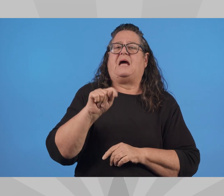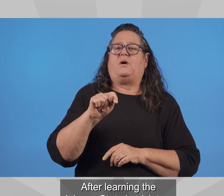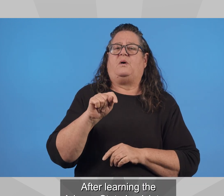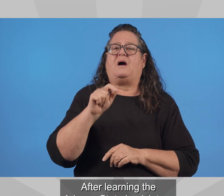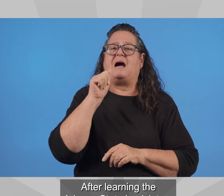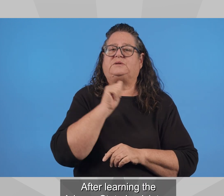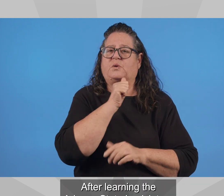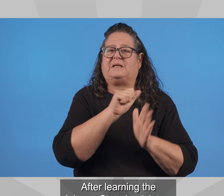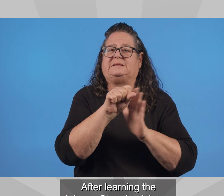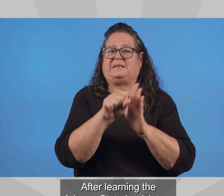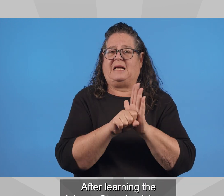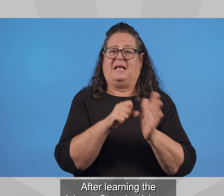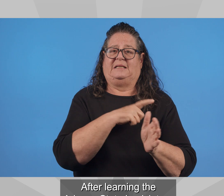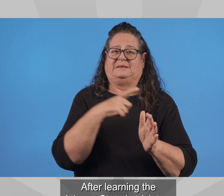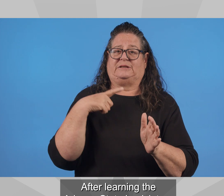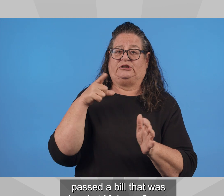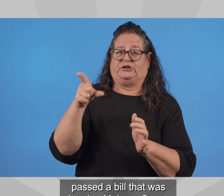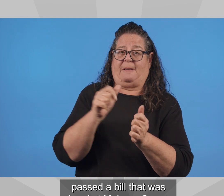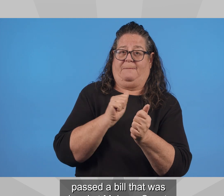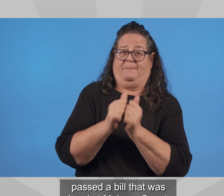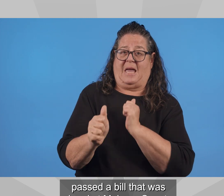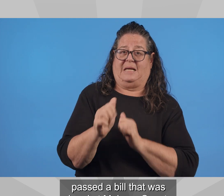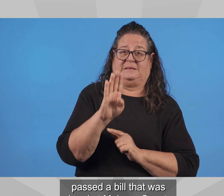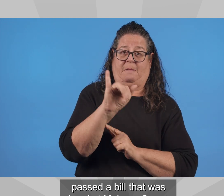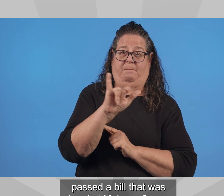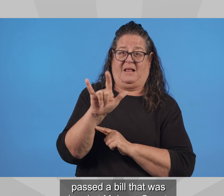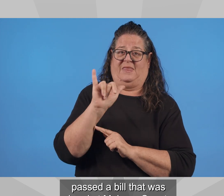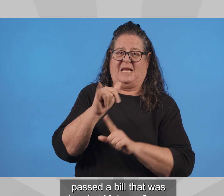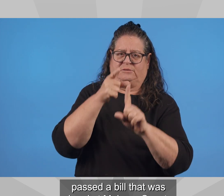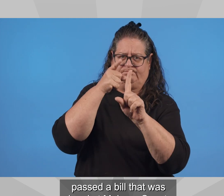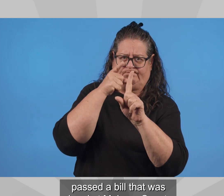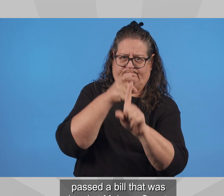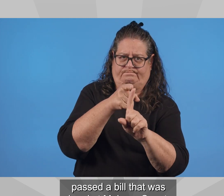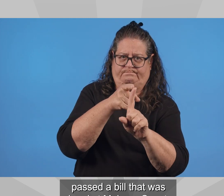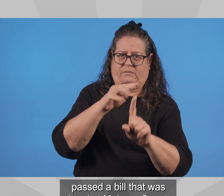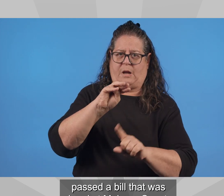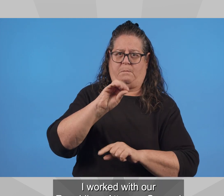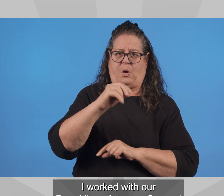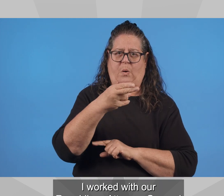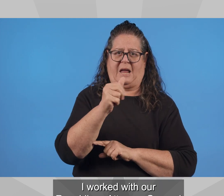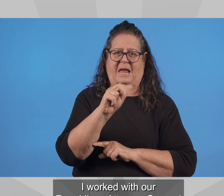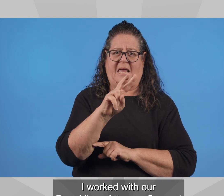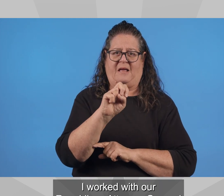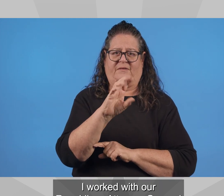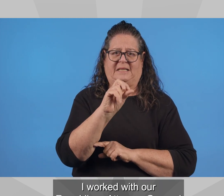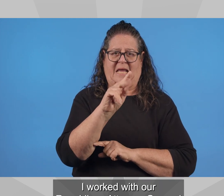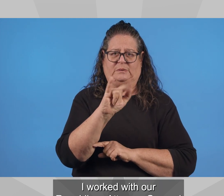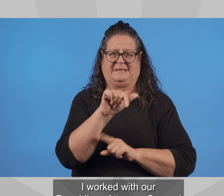After learning the Arizona State Legislature passed a bill that was aimed at Mojave County, I worked with our Republican